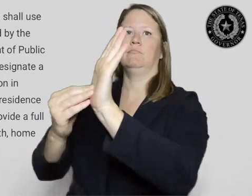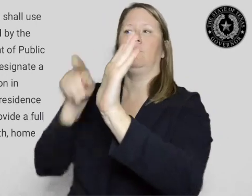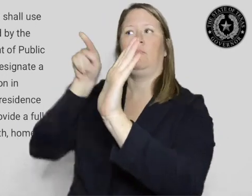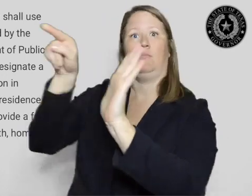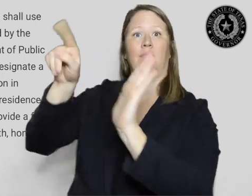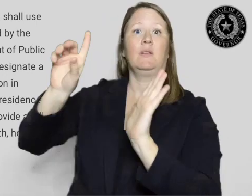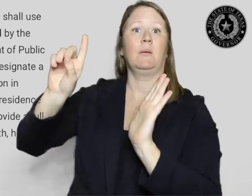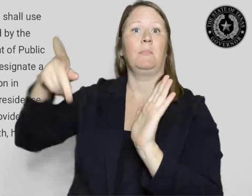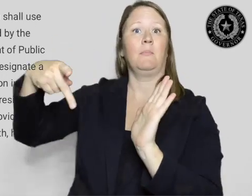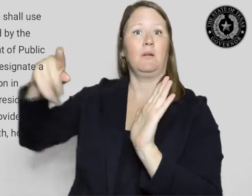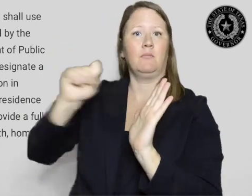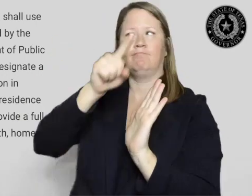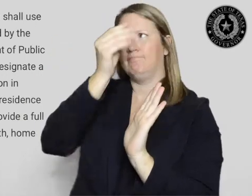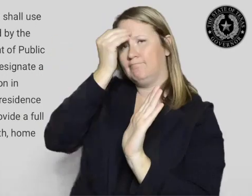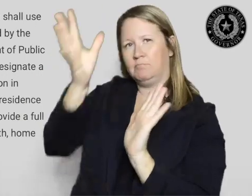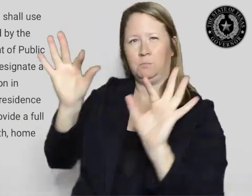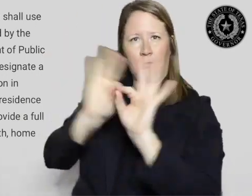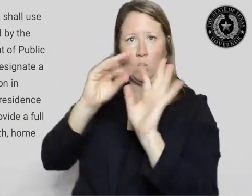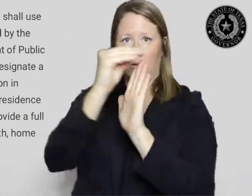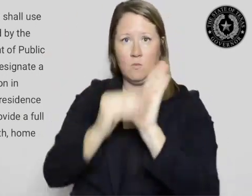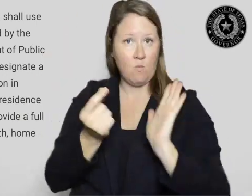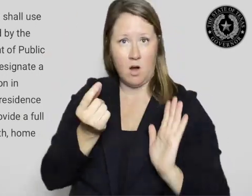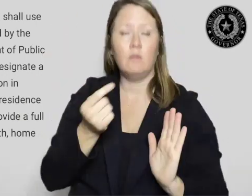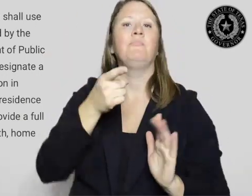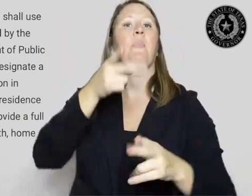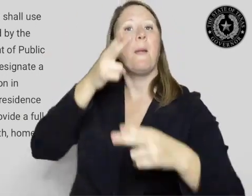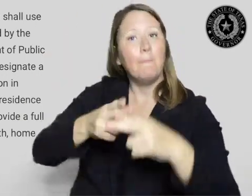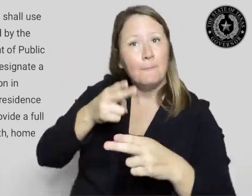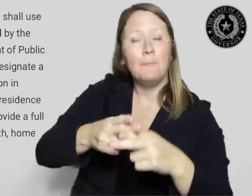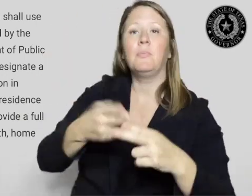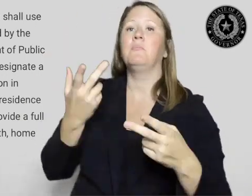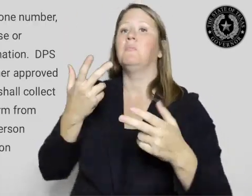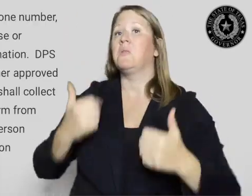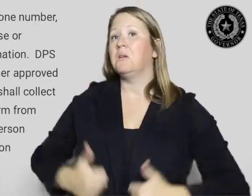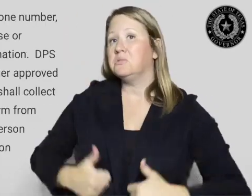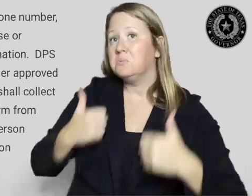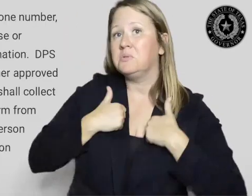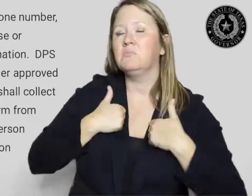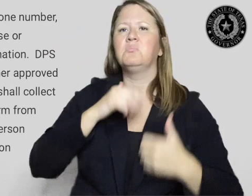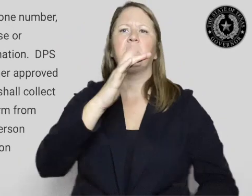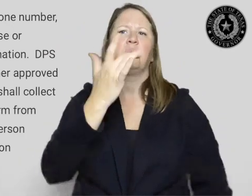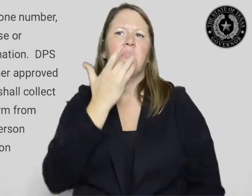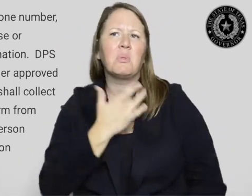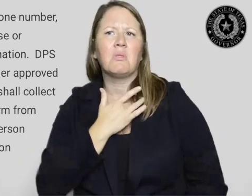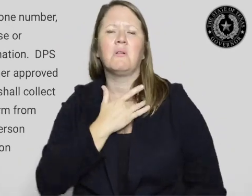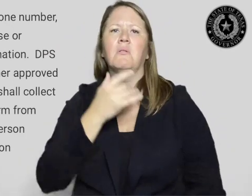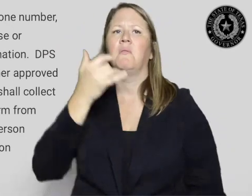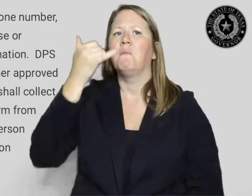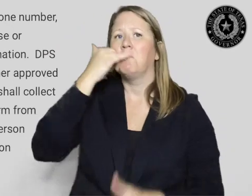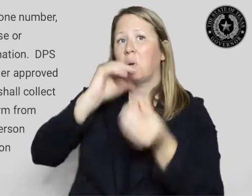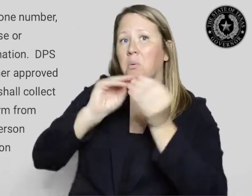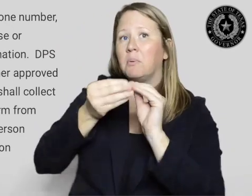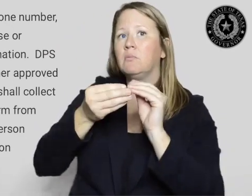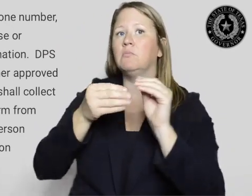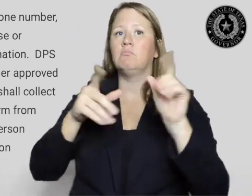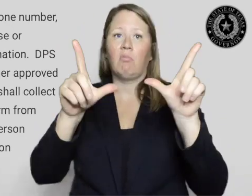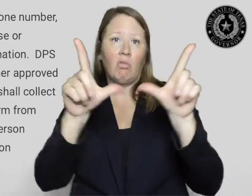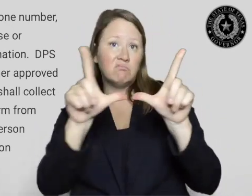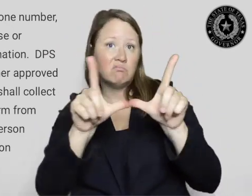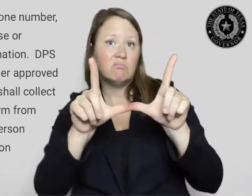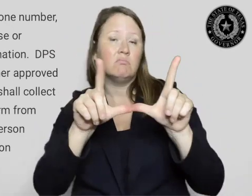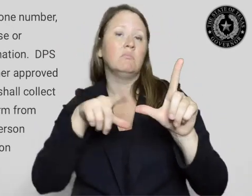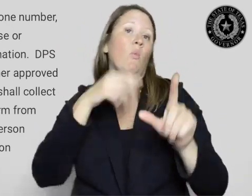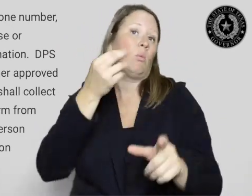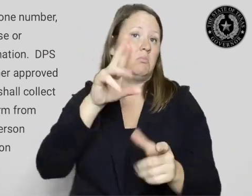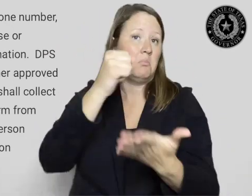a residence or a hotel, and provide a full name, date of birth, home address, telephone number, and driver's license or passport